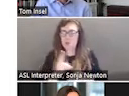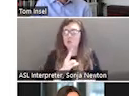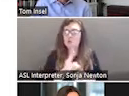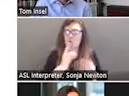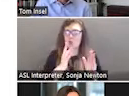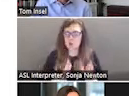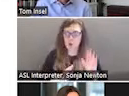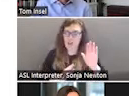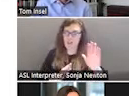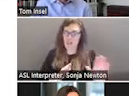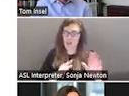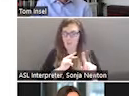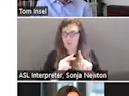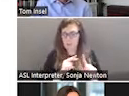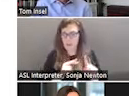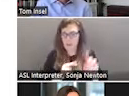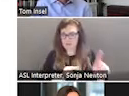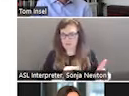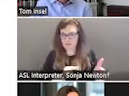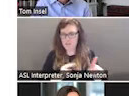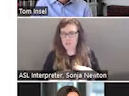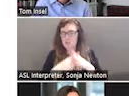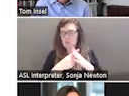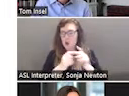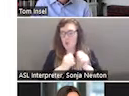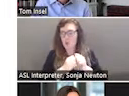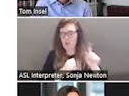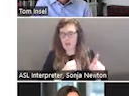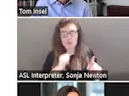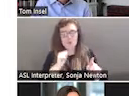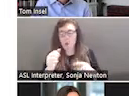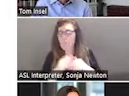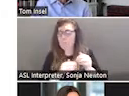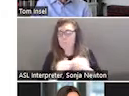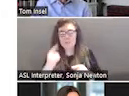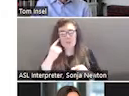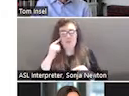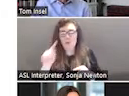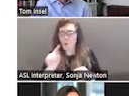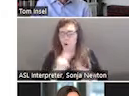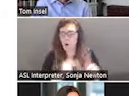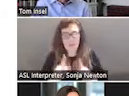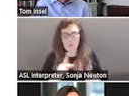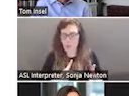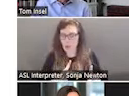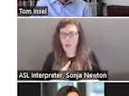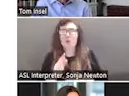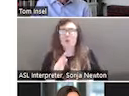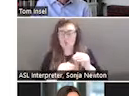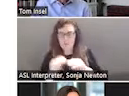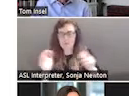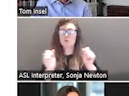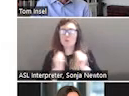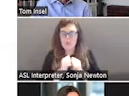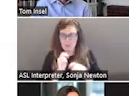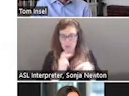their perspective. You don't build anything for people, you build it with people, and you get them to tell you over and